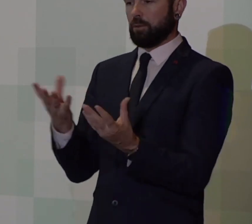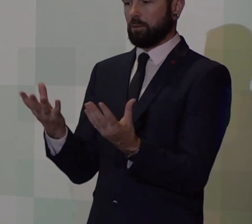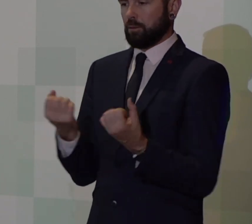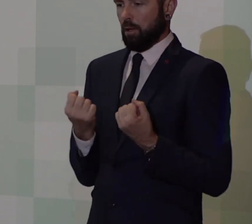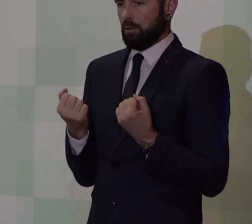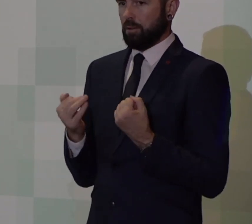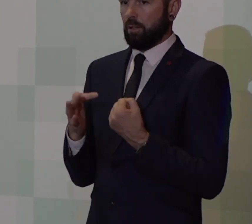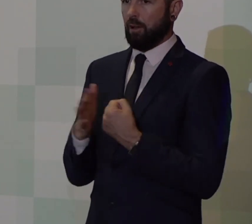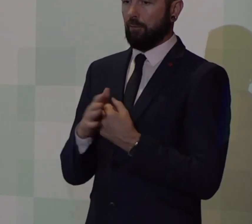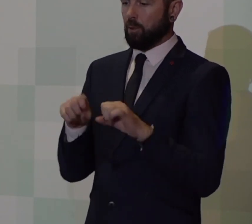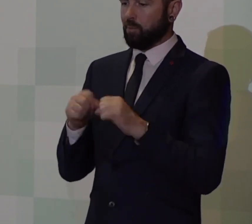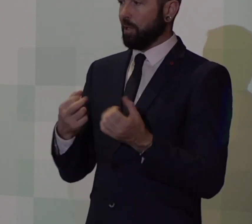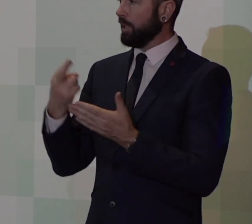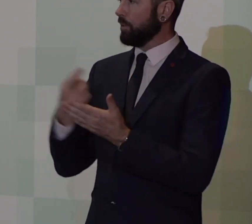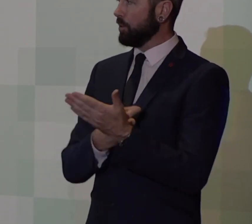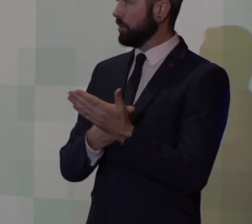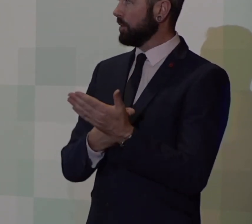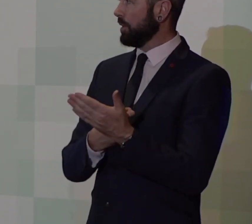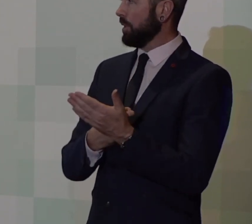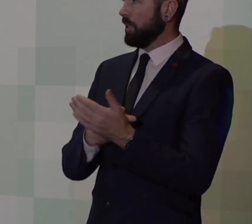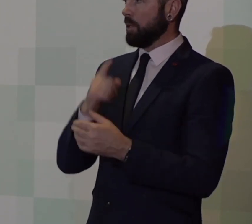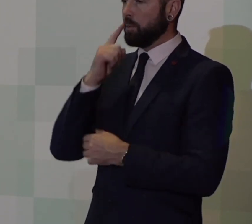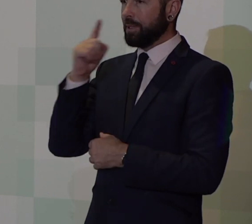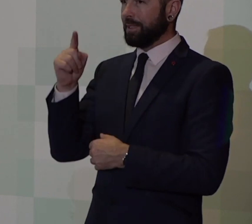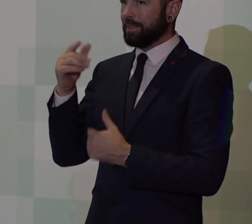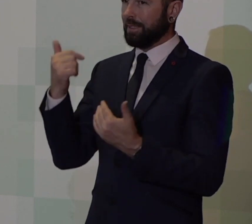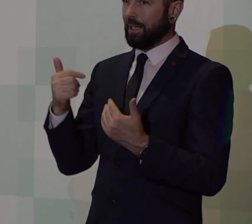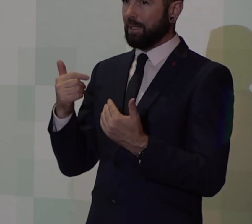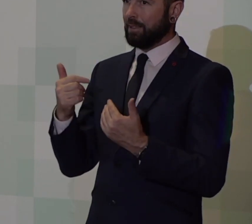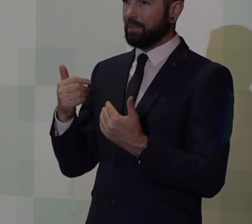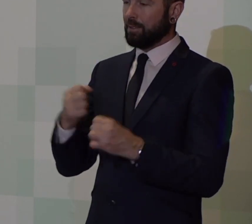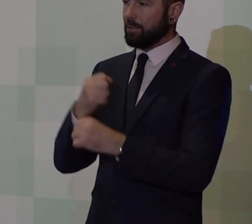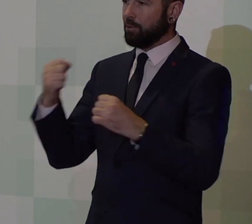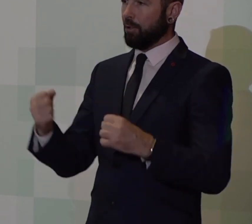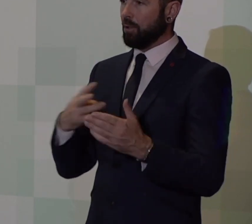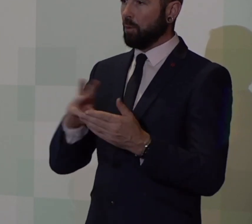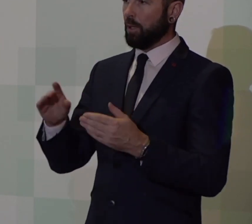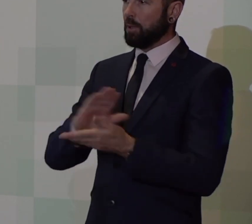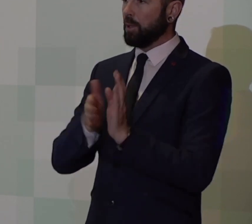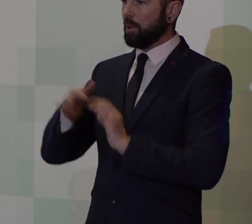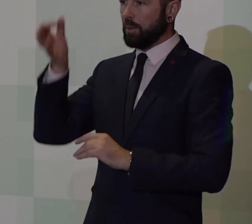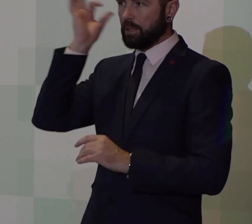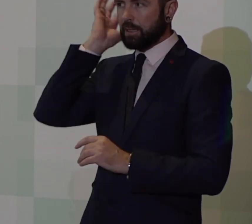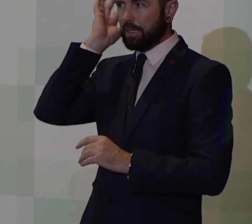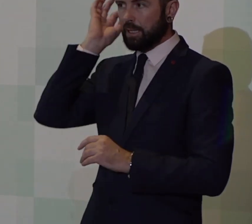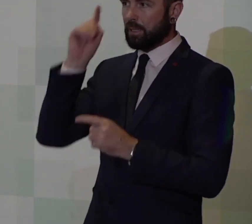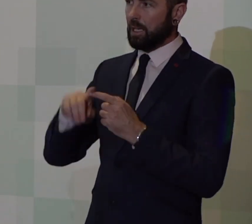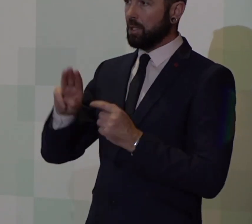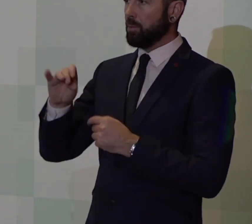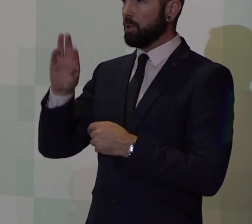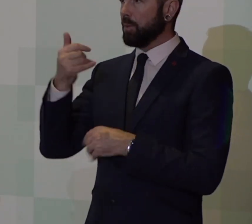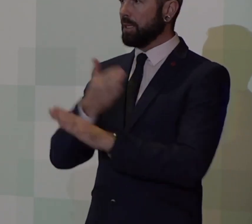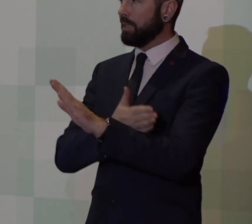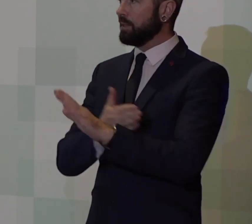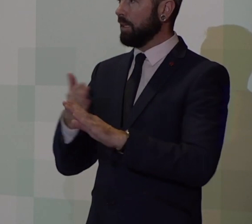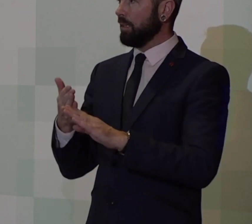of infringement of the rules. But this tends to become intensified again when they get to teenage years and puberty kicks in, and